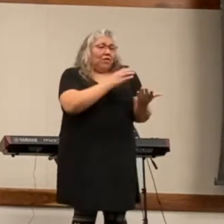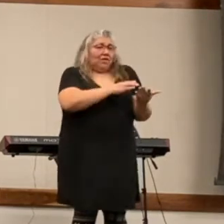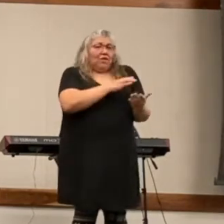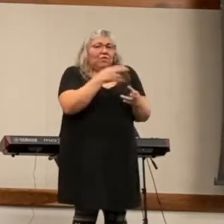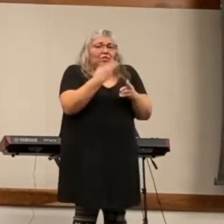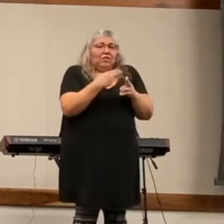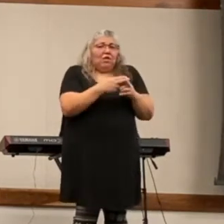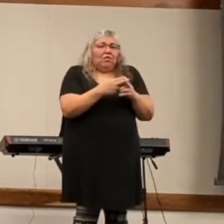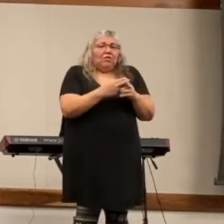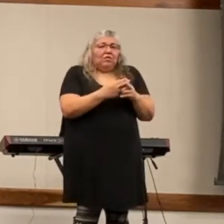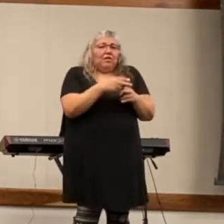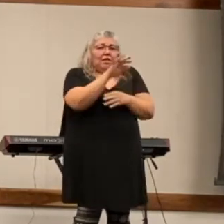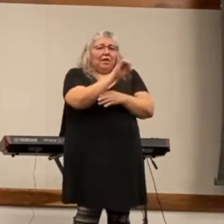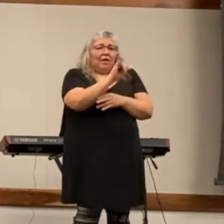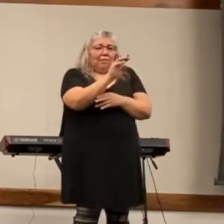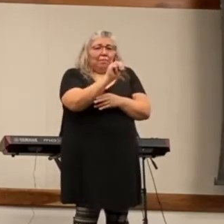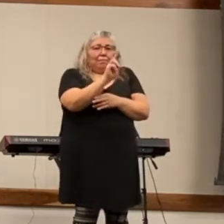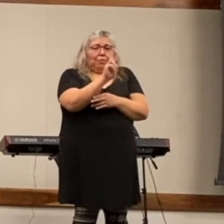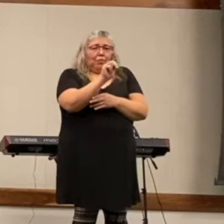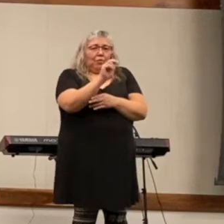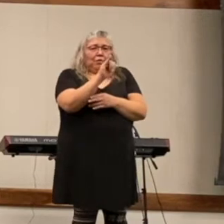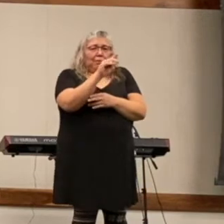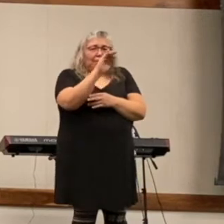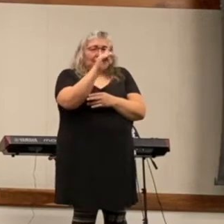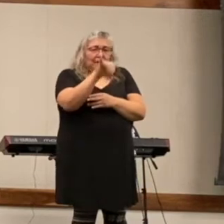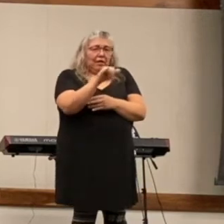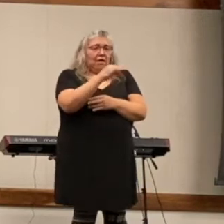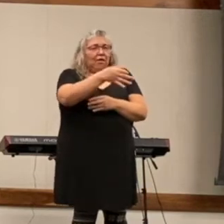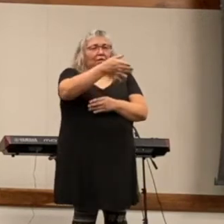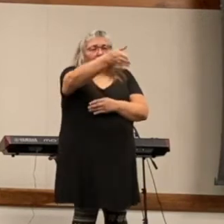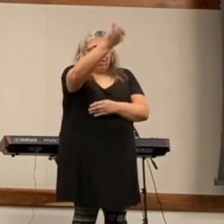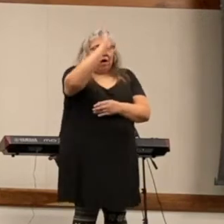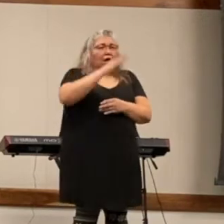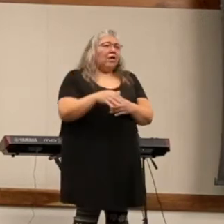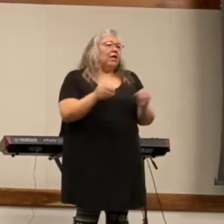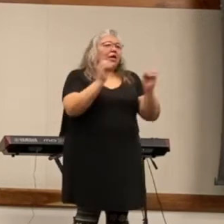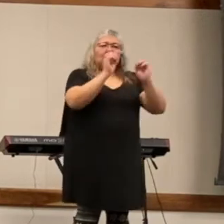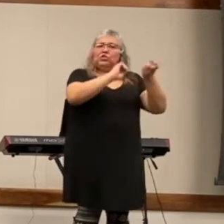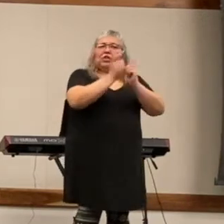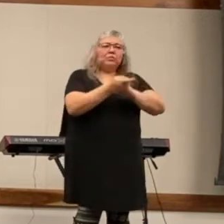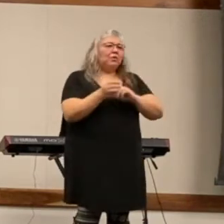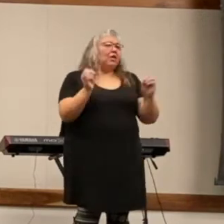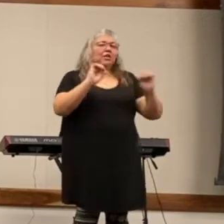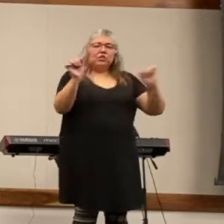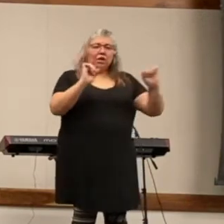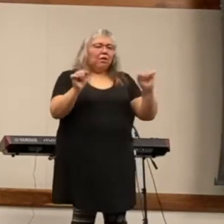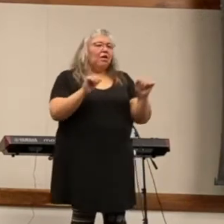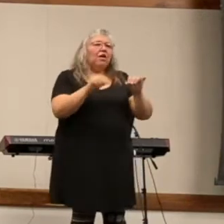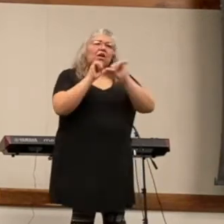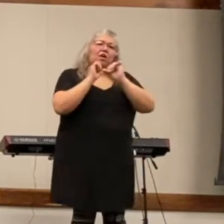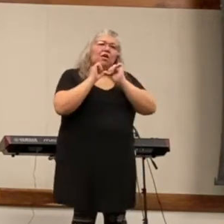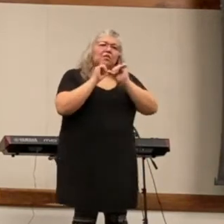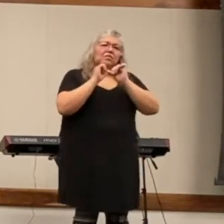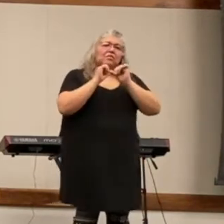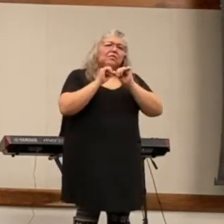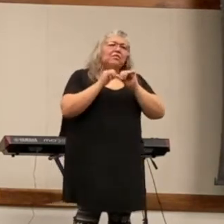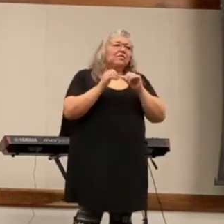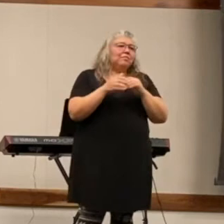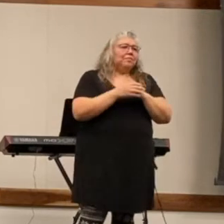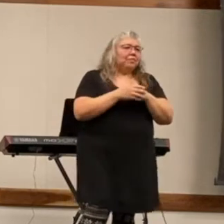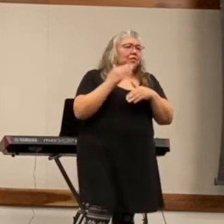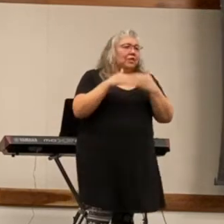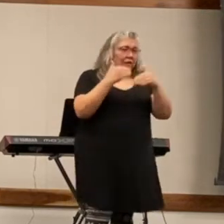called immutability of God, which means unchangeable, unshakable, constant, lasting, and persistent.